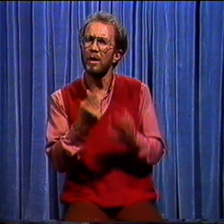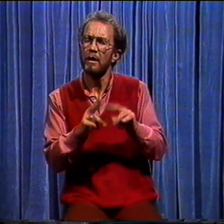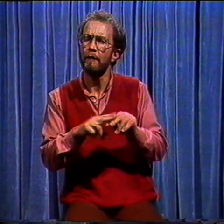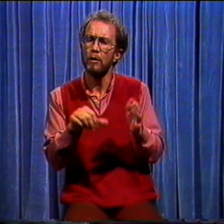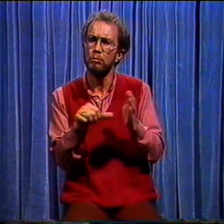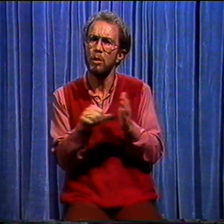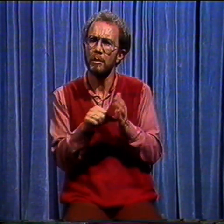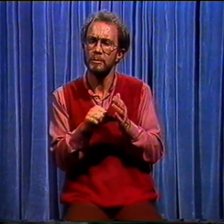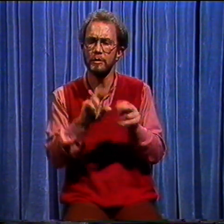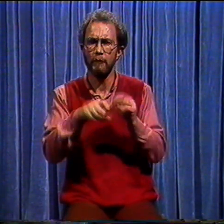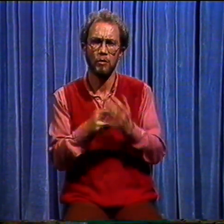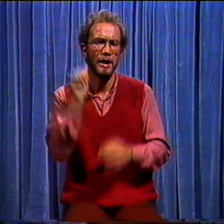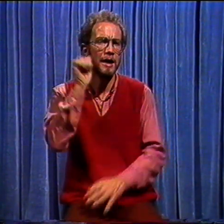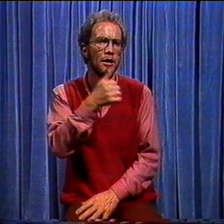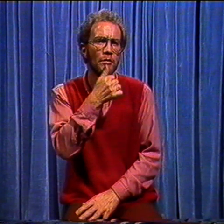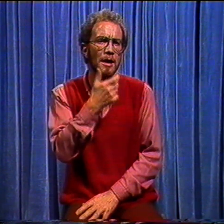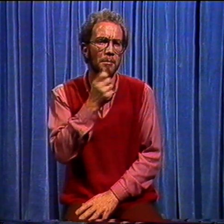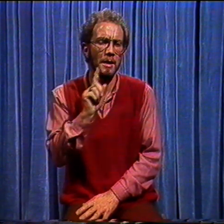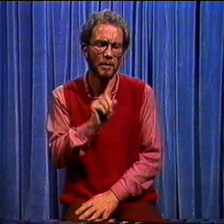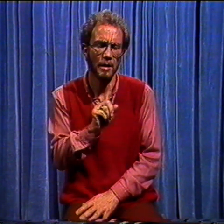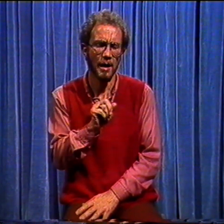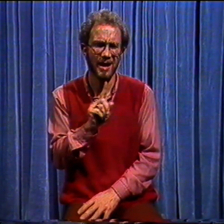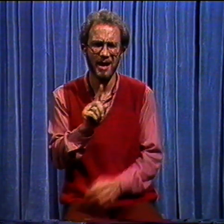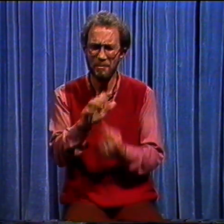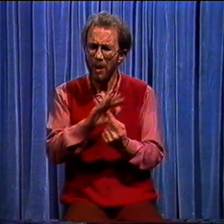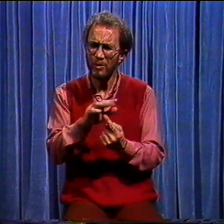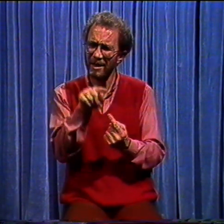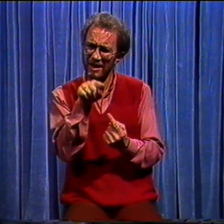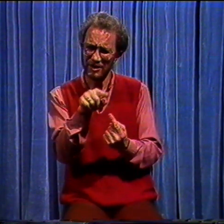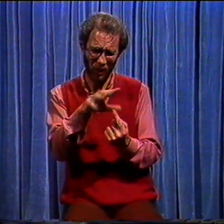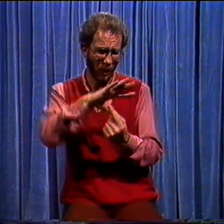One of the problems for hearing people about this whole area